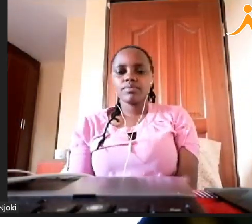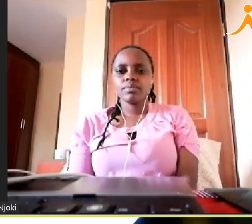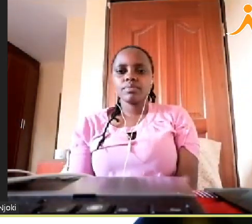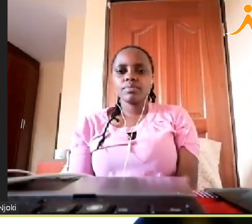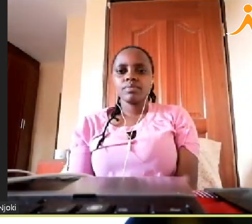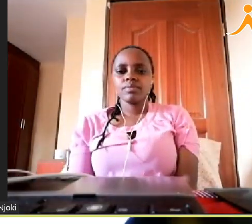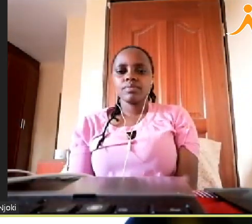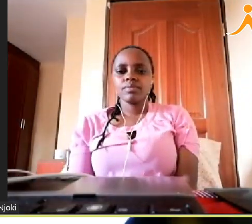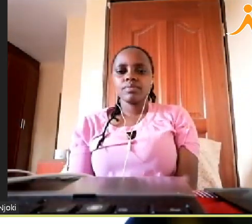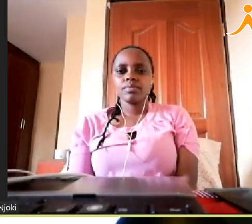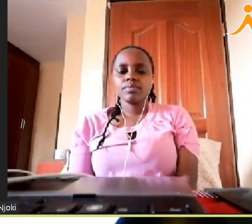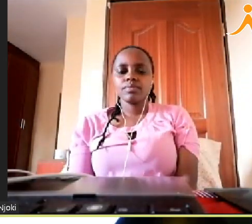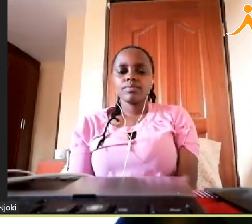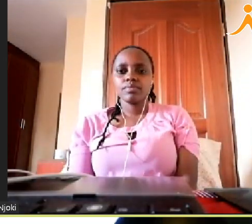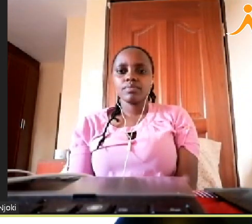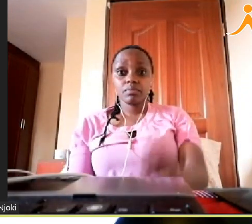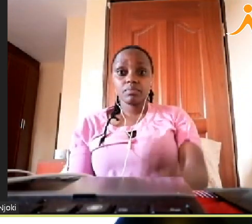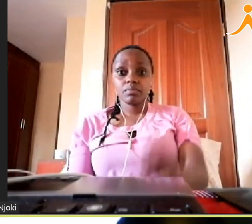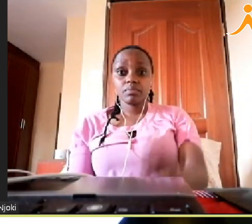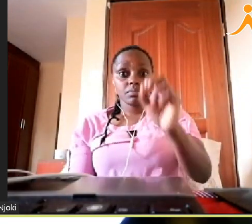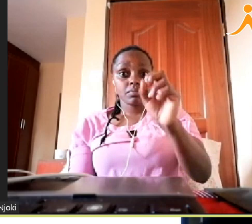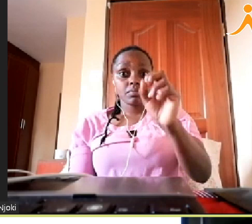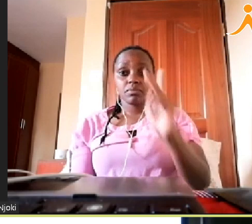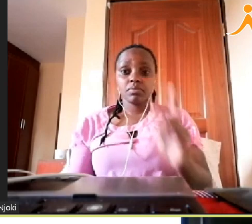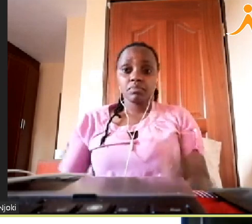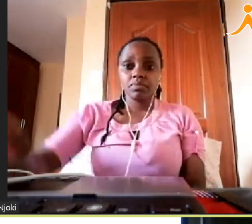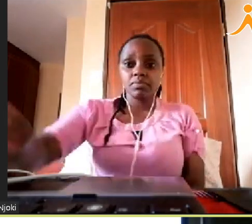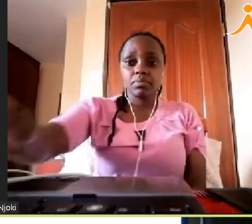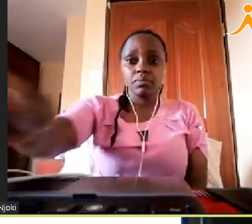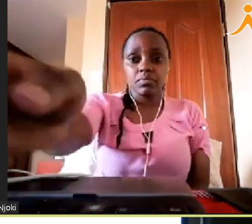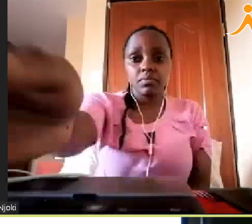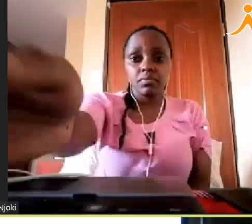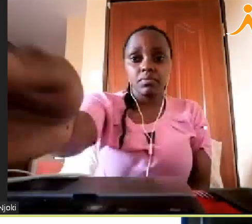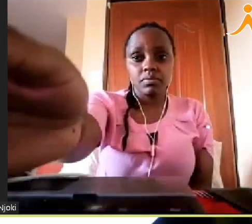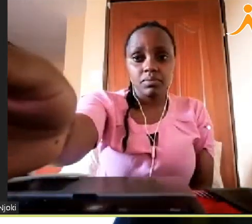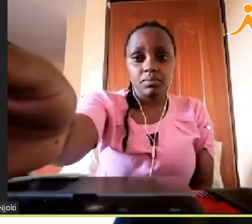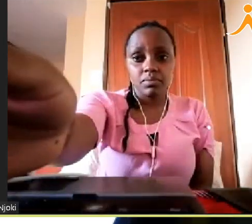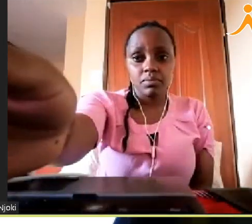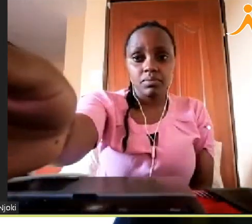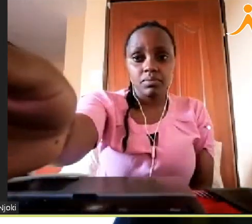Okay. Is it okay that side? Can you all see my screen?